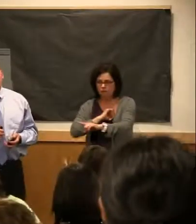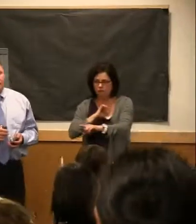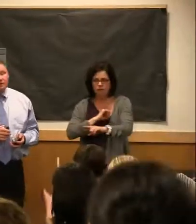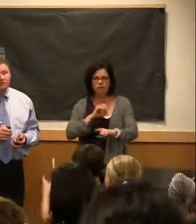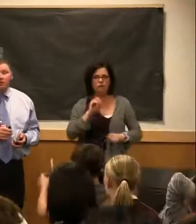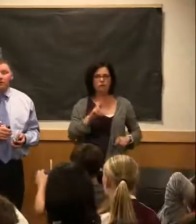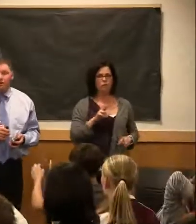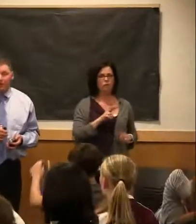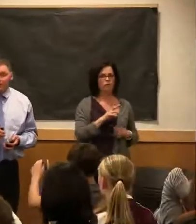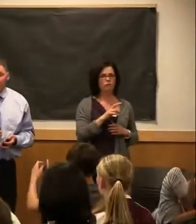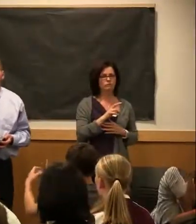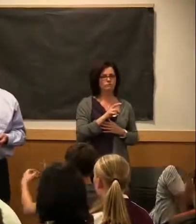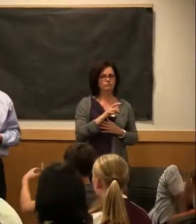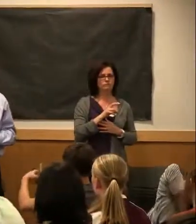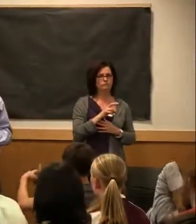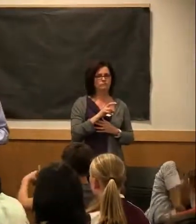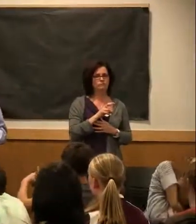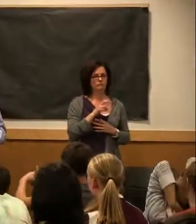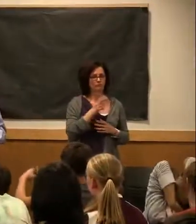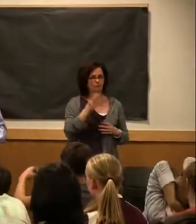Yeah, at this point they are not.